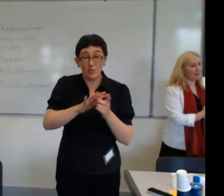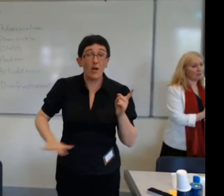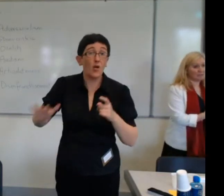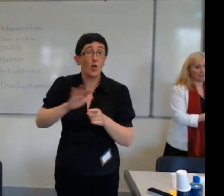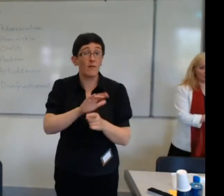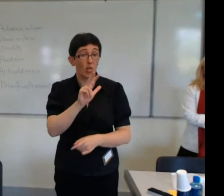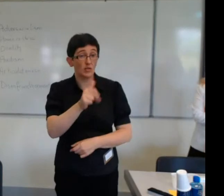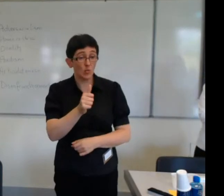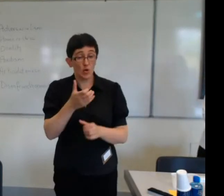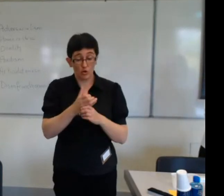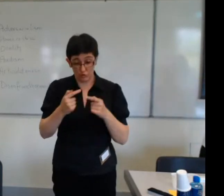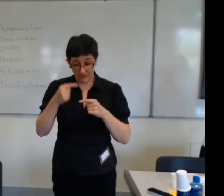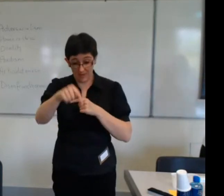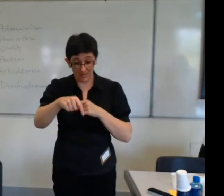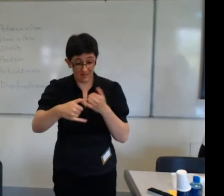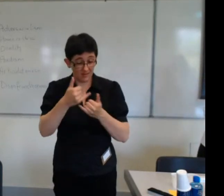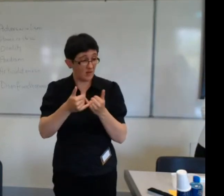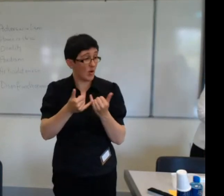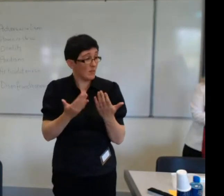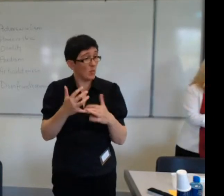will be available later in this year. We have it in draft form.